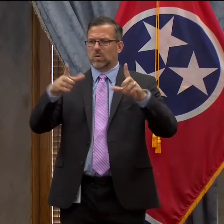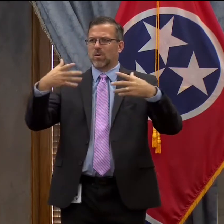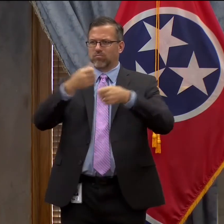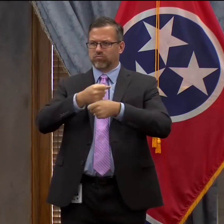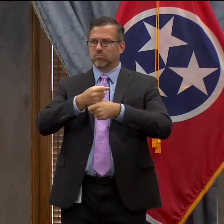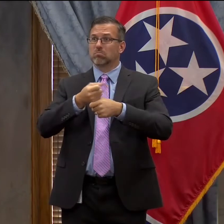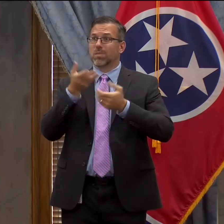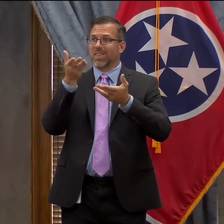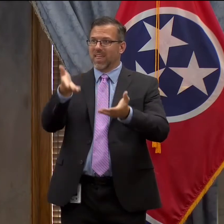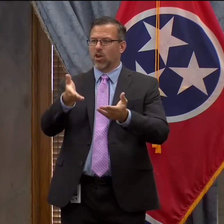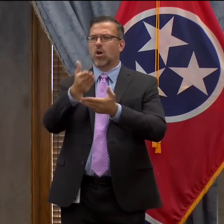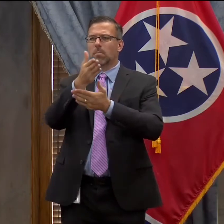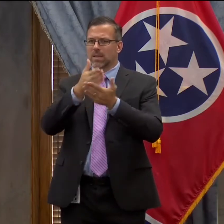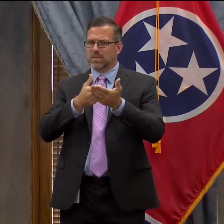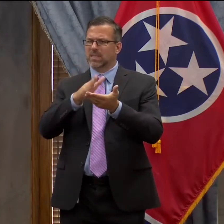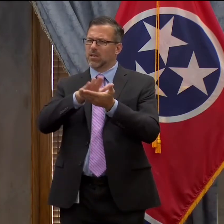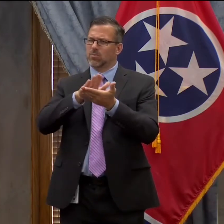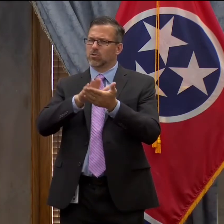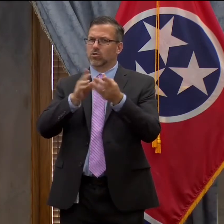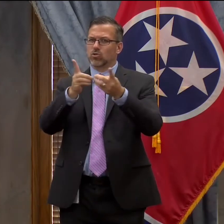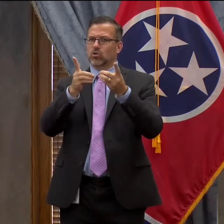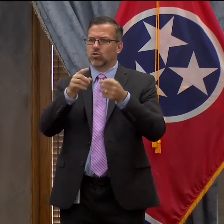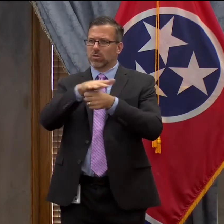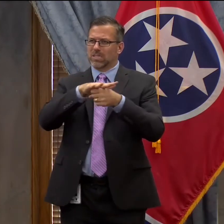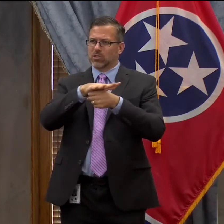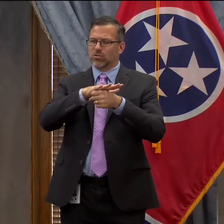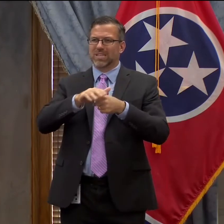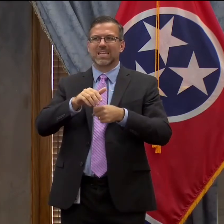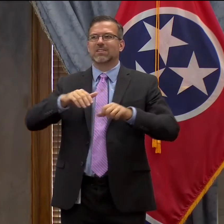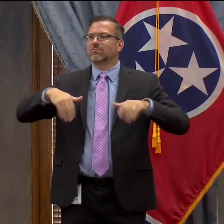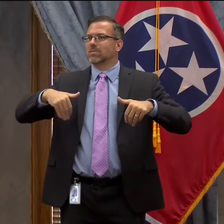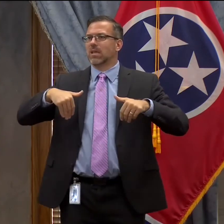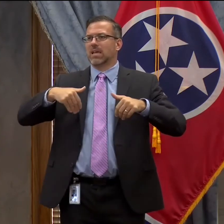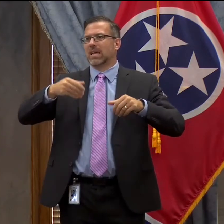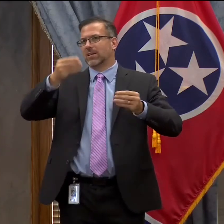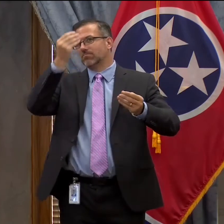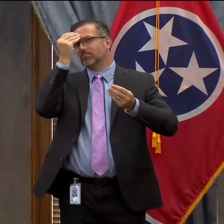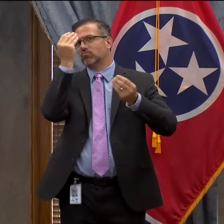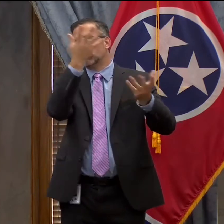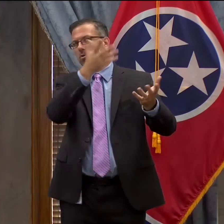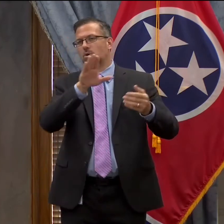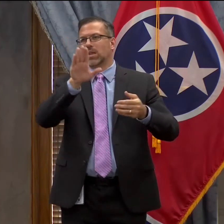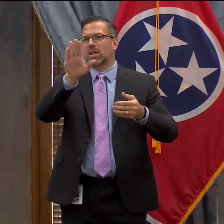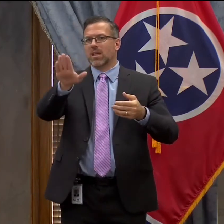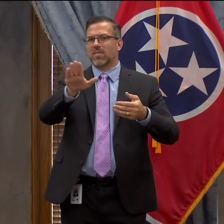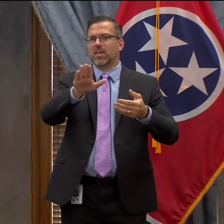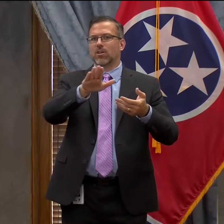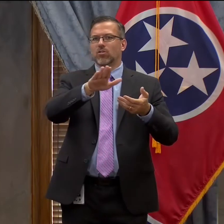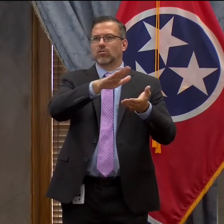districts that have not reported their school-by-school breakdown. Mm-hmm. One of those schools is